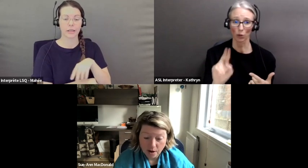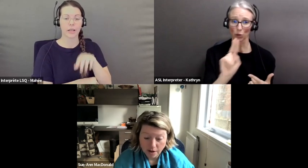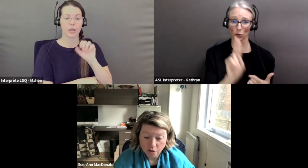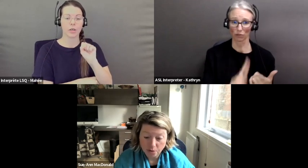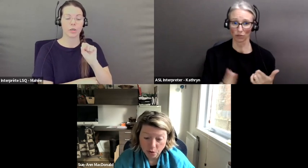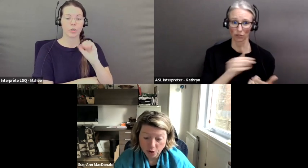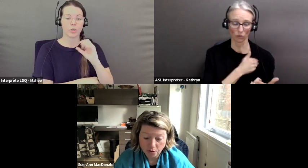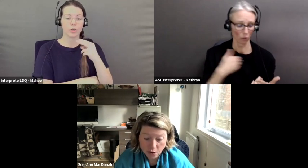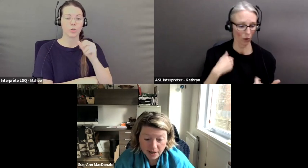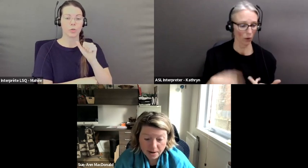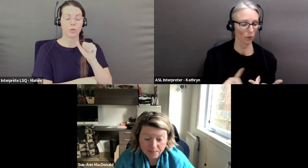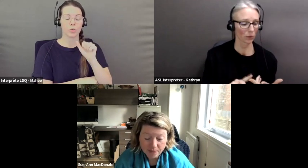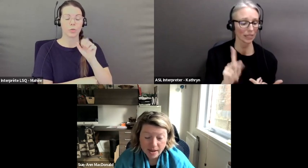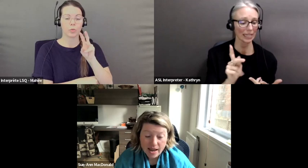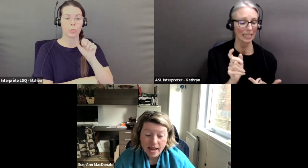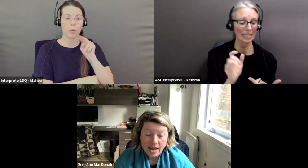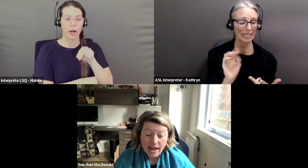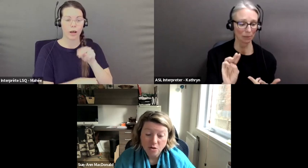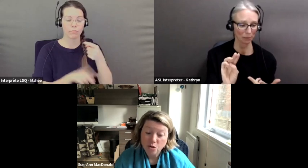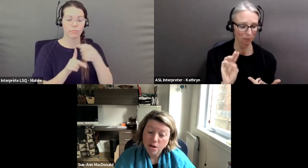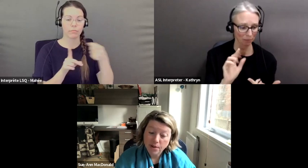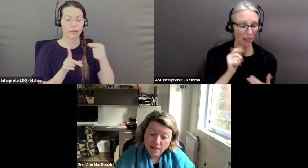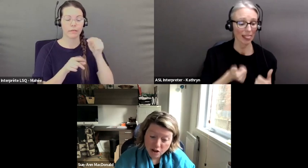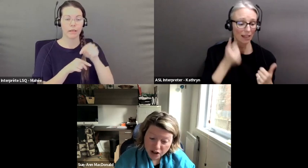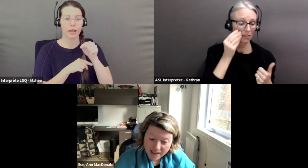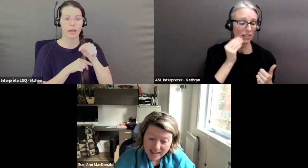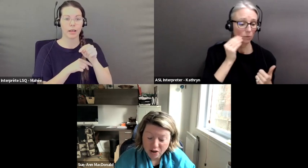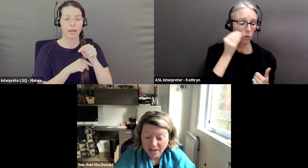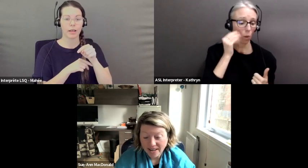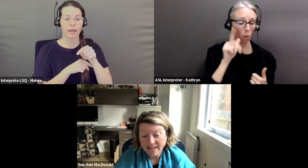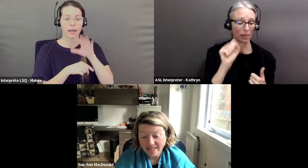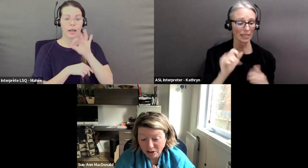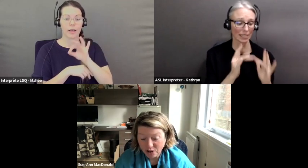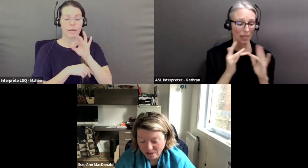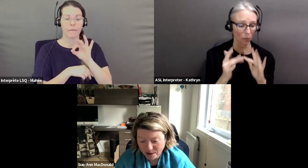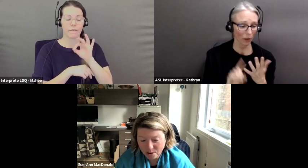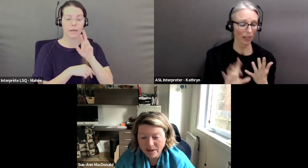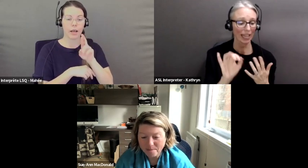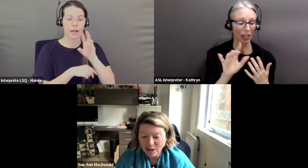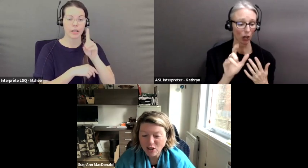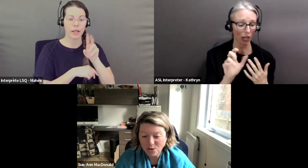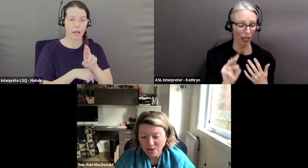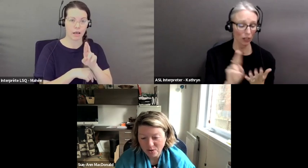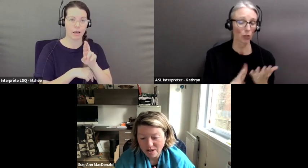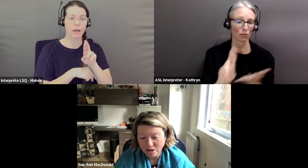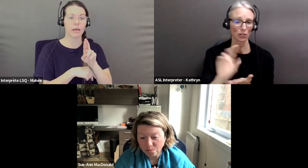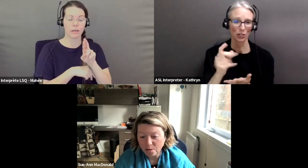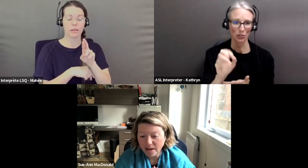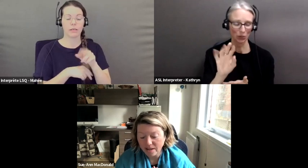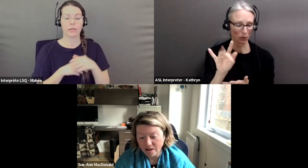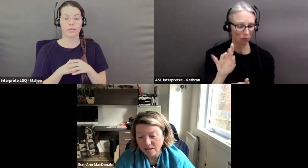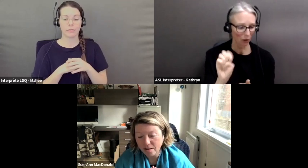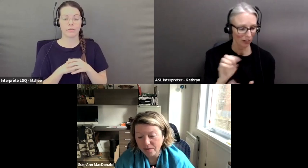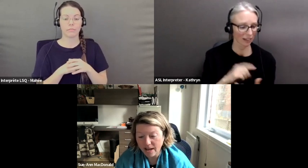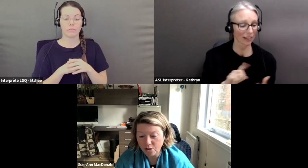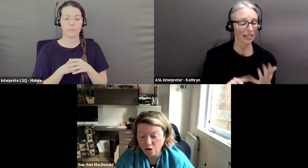Esther Van Wagner from York University. Et nous sommes très honorés d'accueillir Madame Marie-Josée Hull, notre